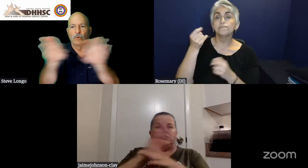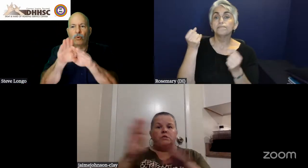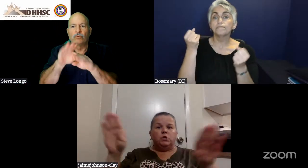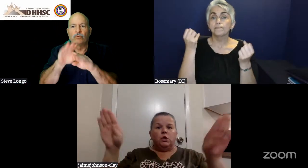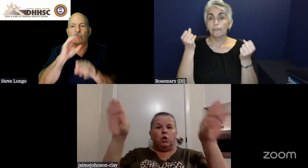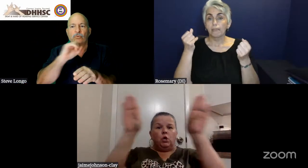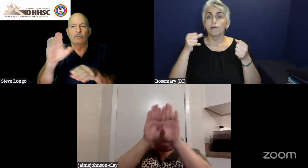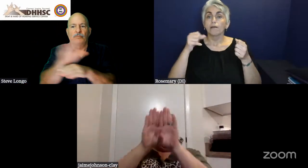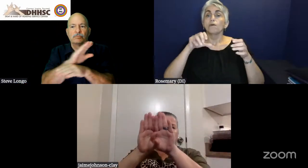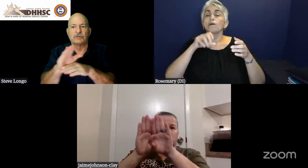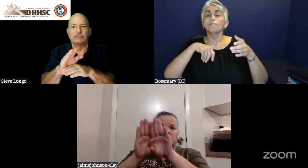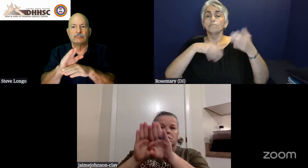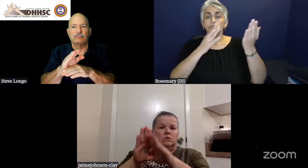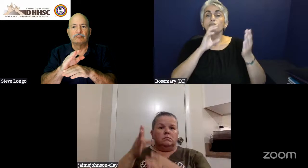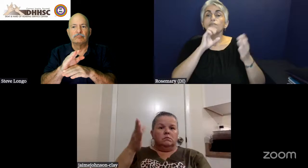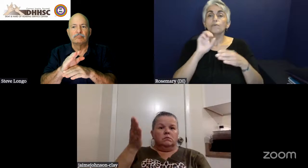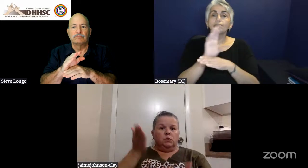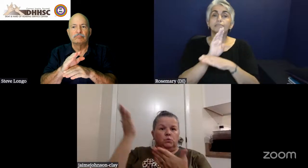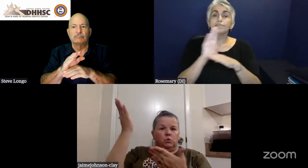Jamie,